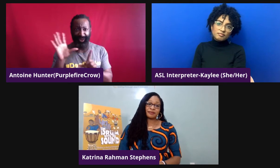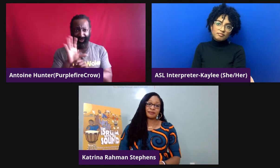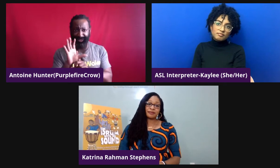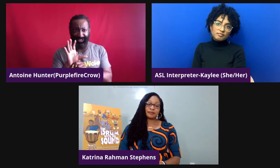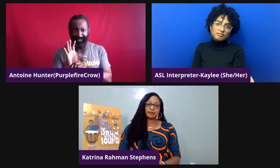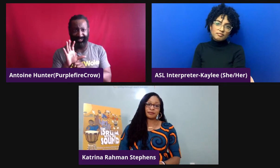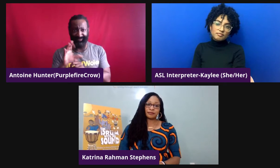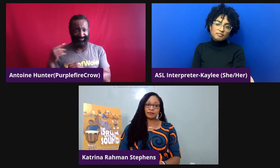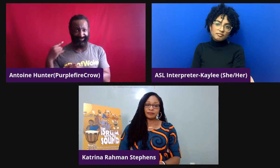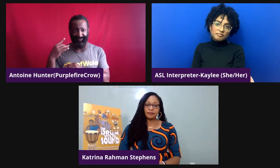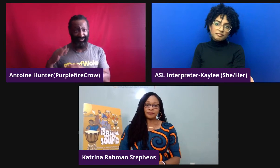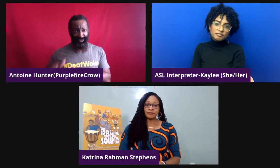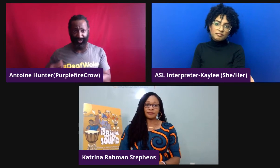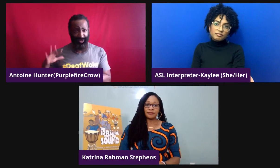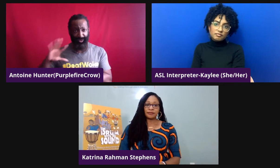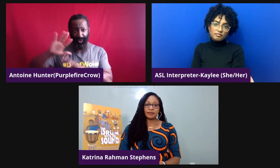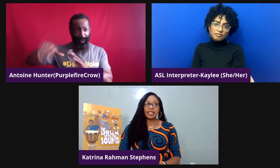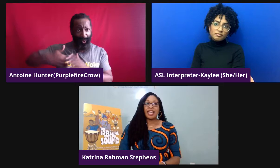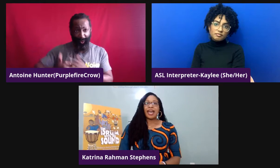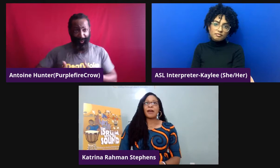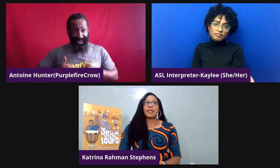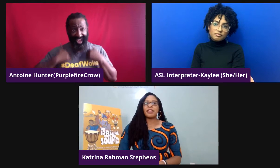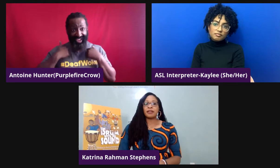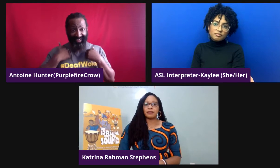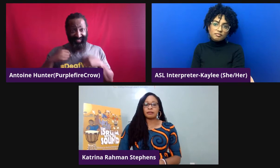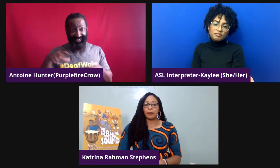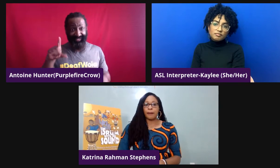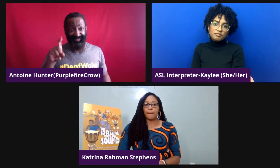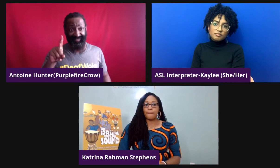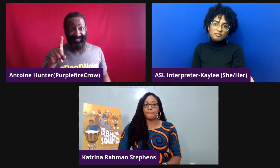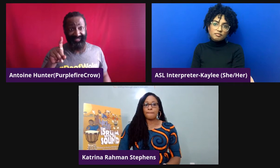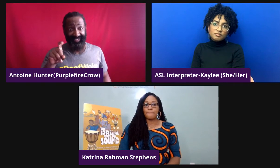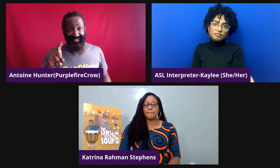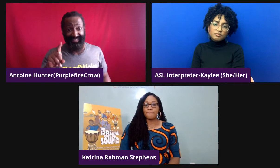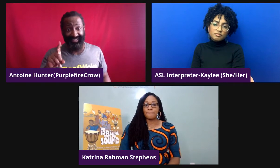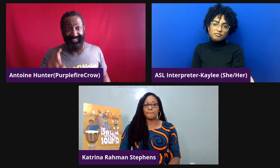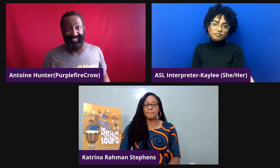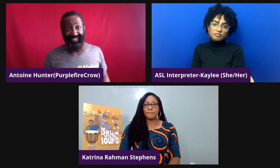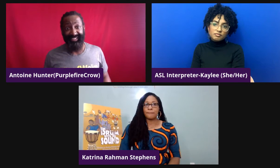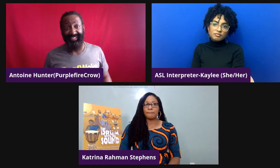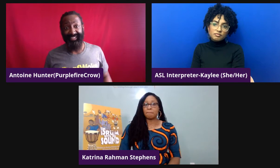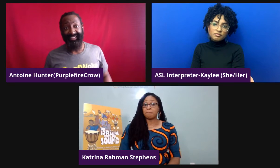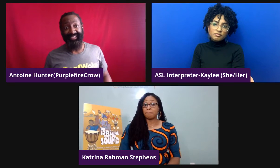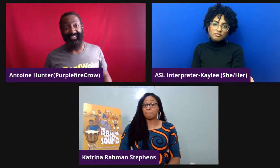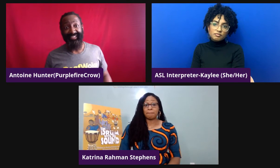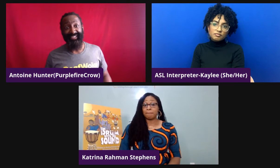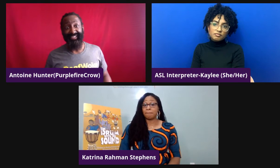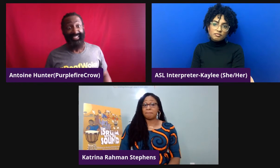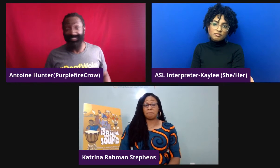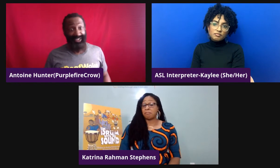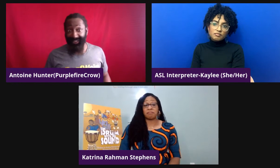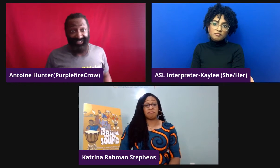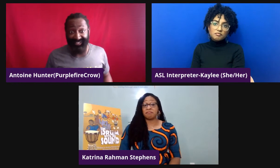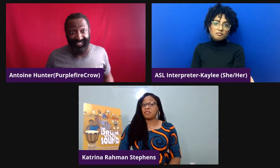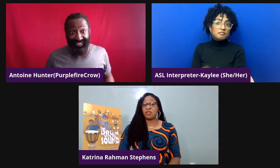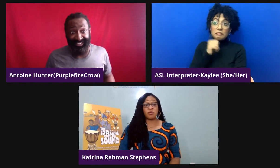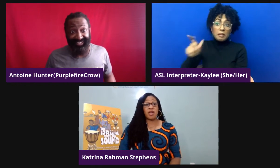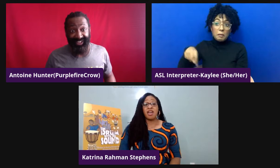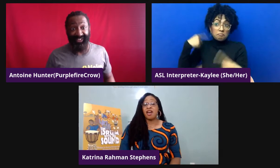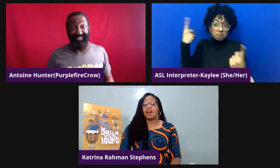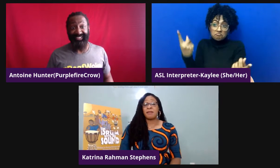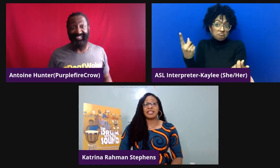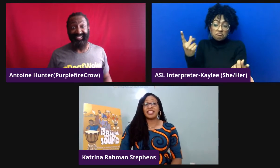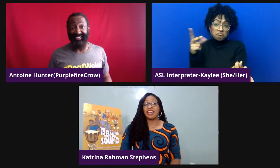Now you're involved in deaf culture, yeah? Um, Is that something you grew up your whole life being involved in?